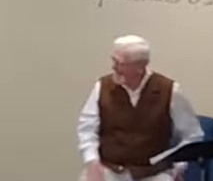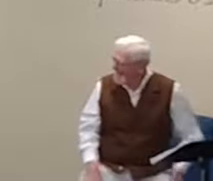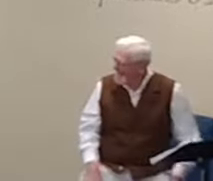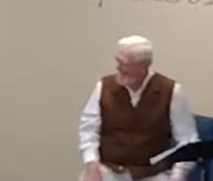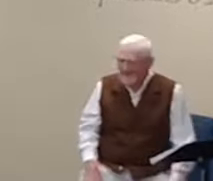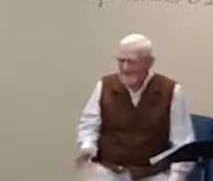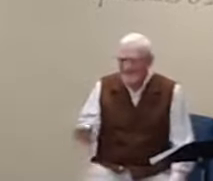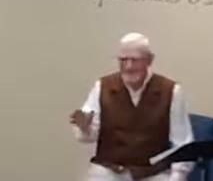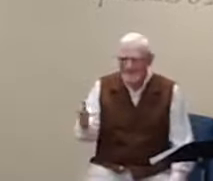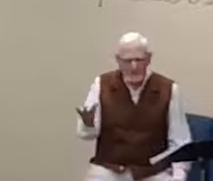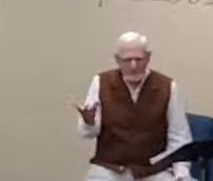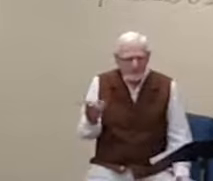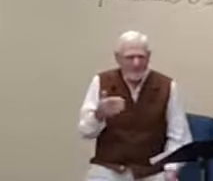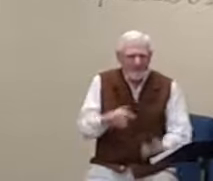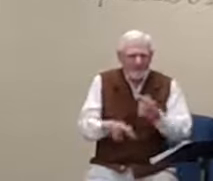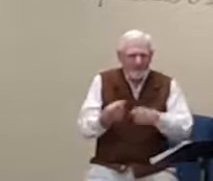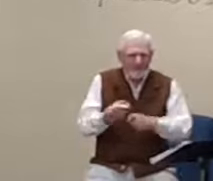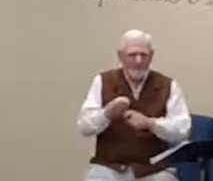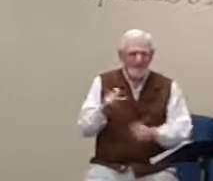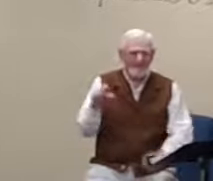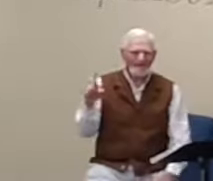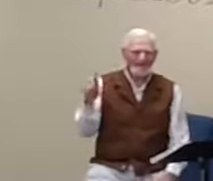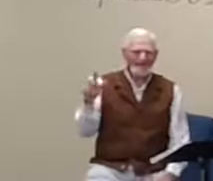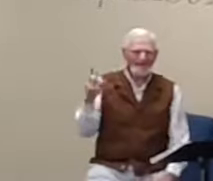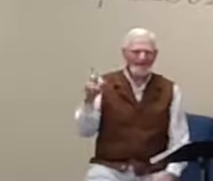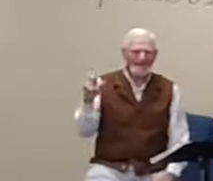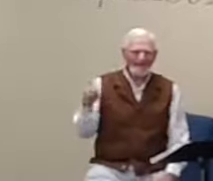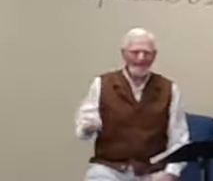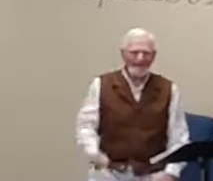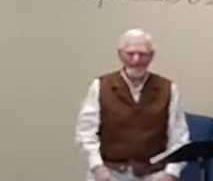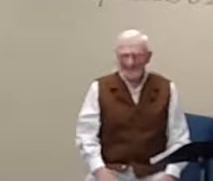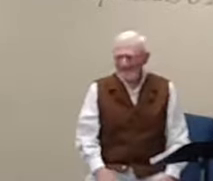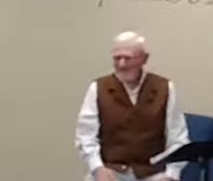Yeah. Fish my health.